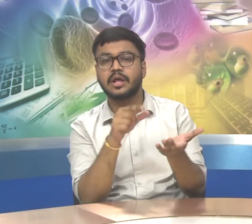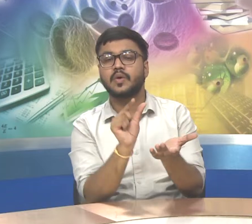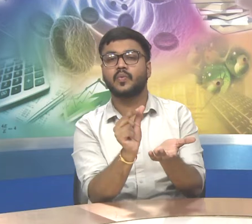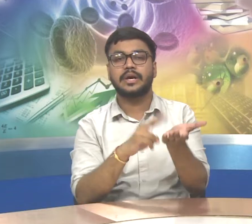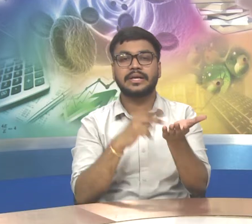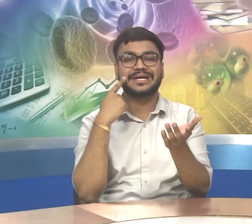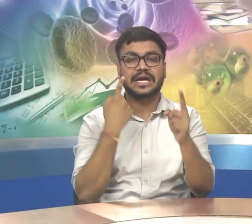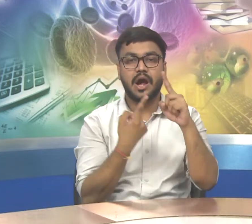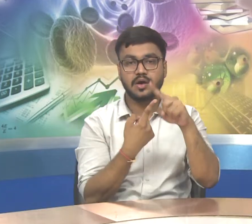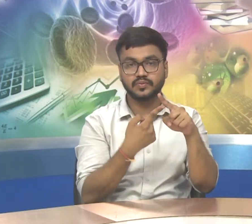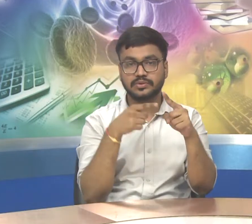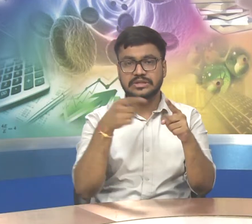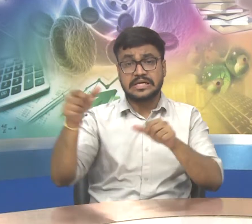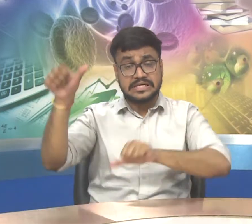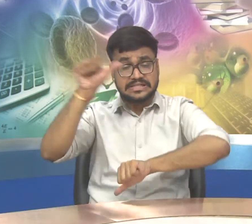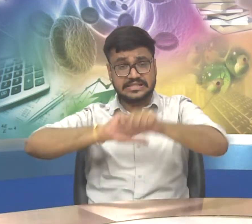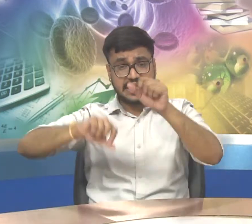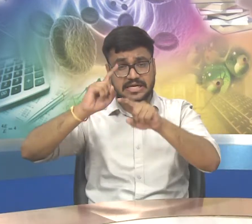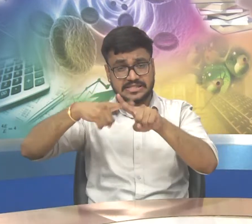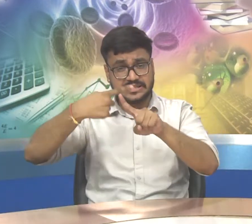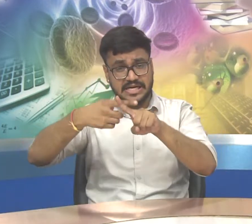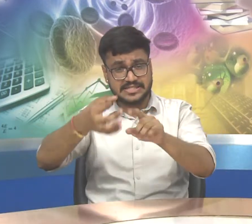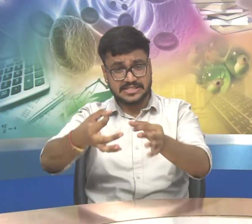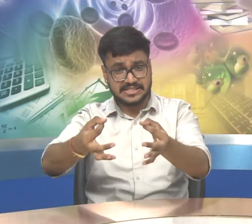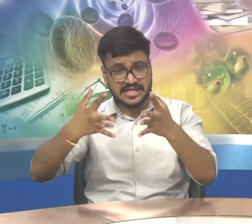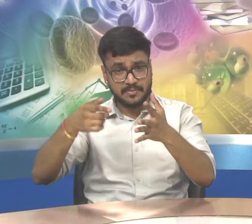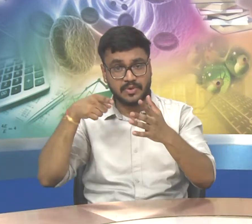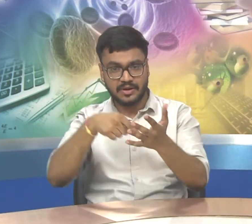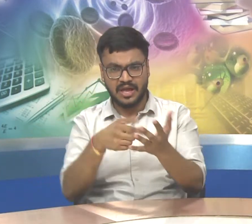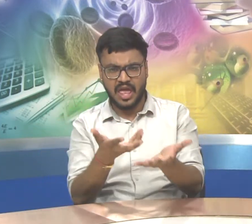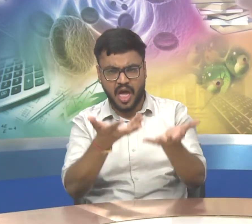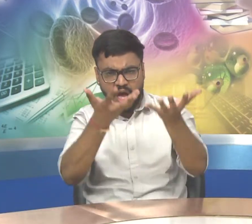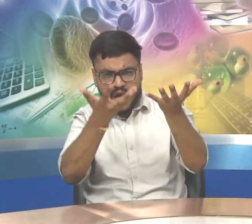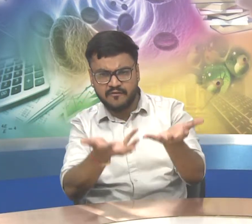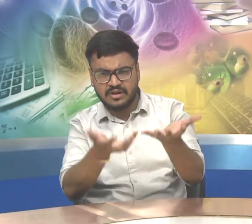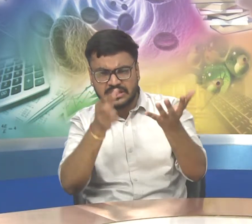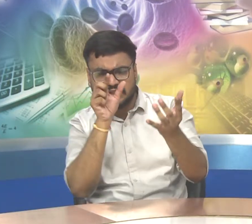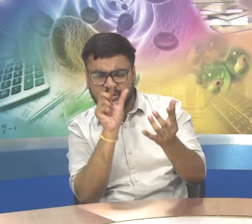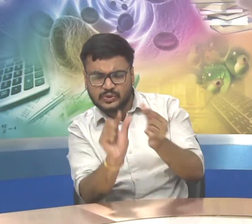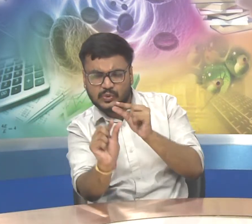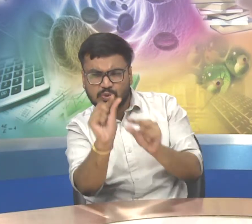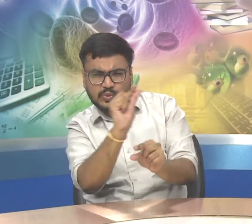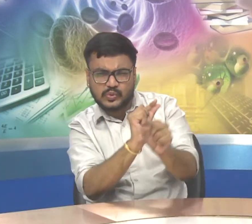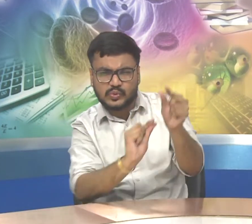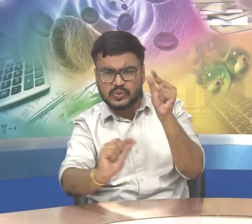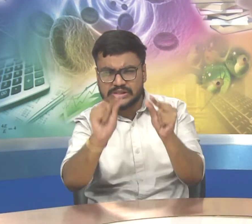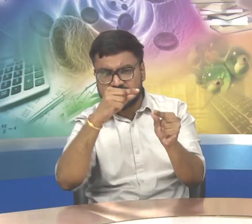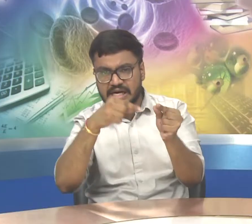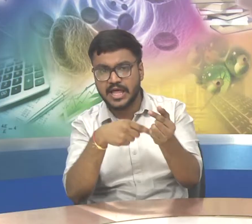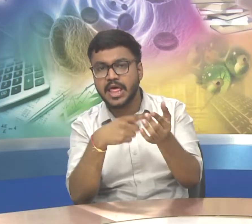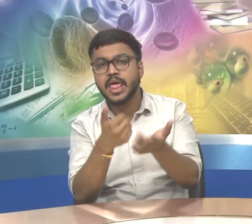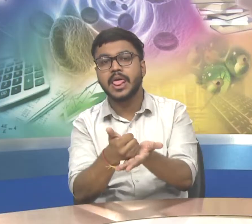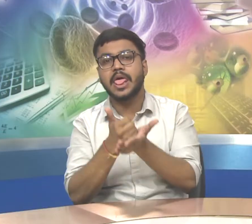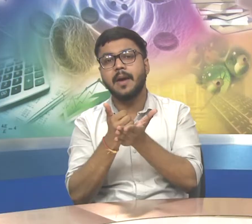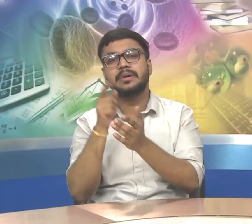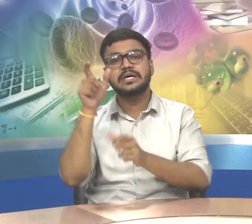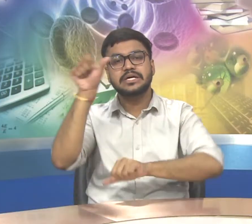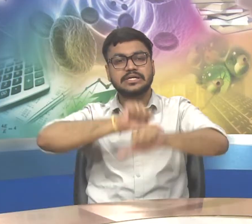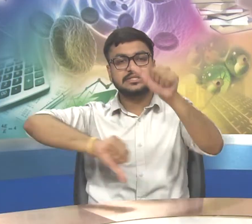atoms. This small unit helps scientists